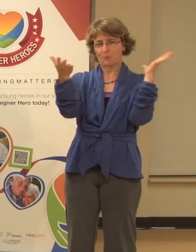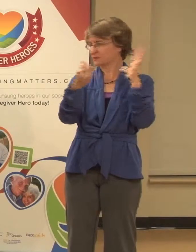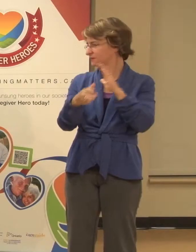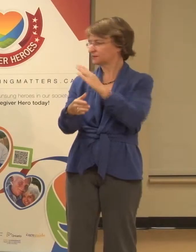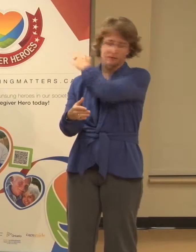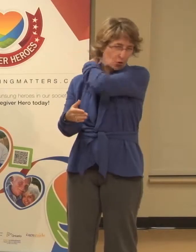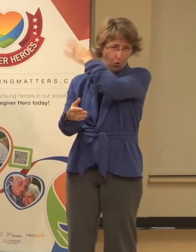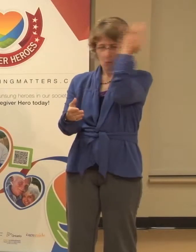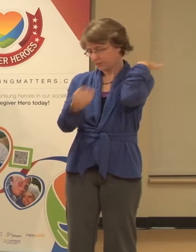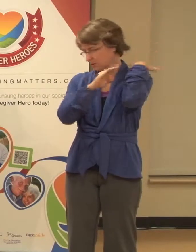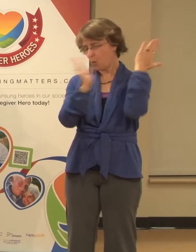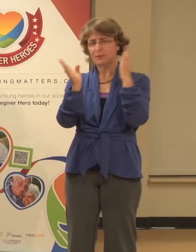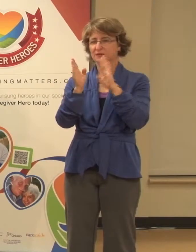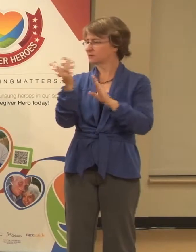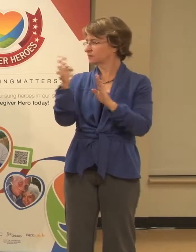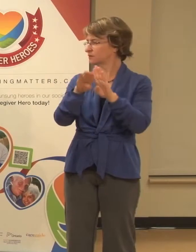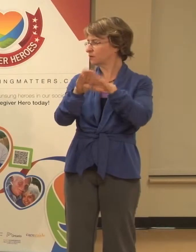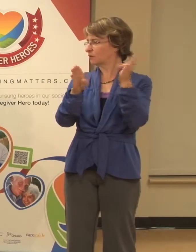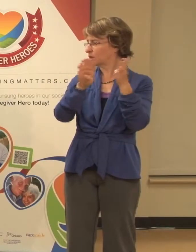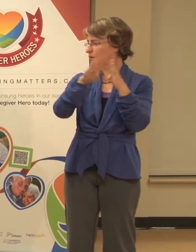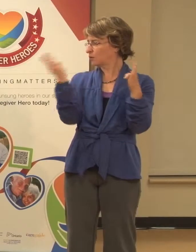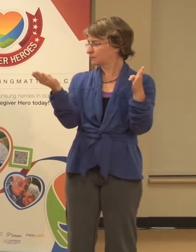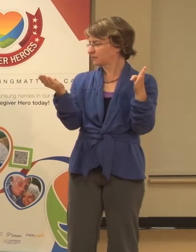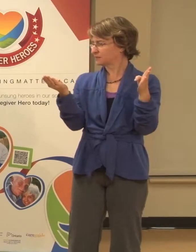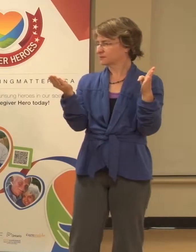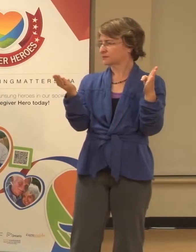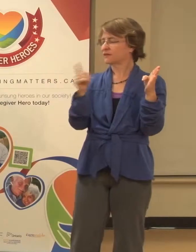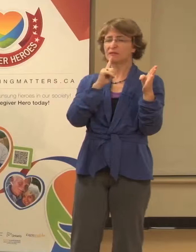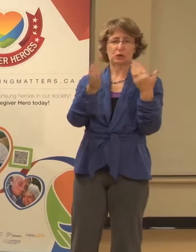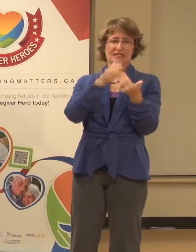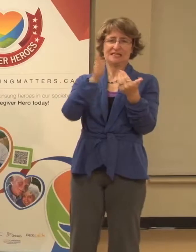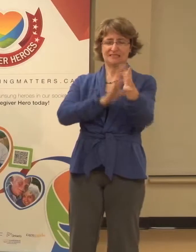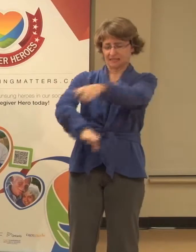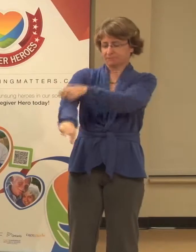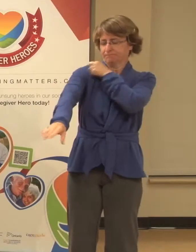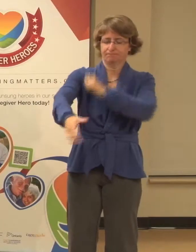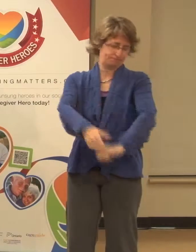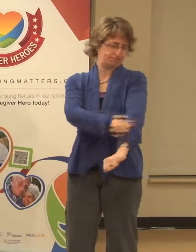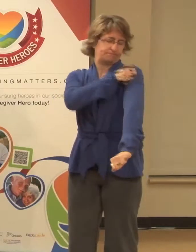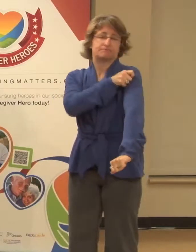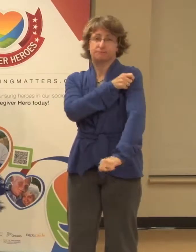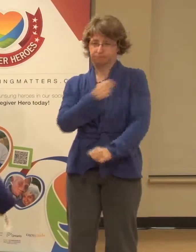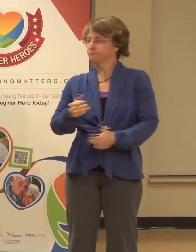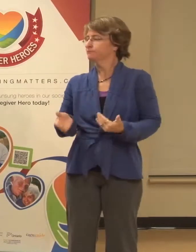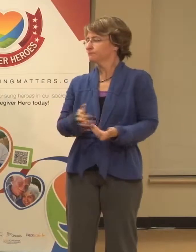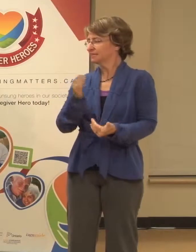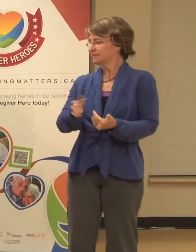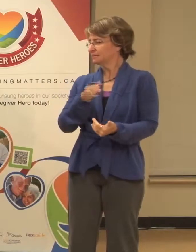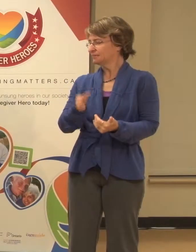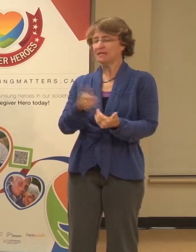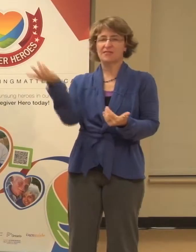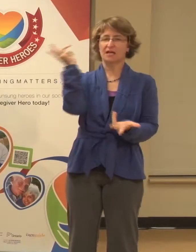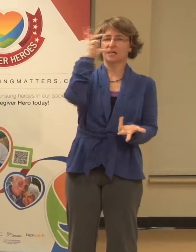back from the neck, and one more button, and it's very easy to put on. And when you